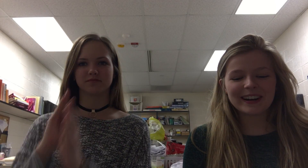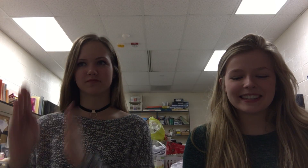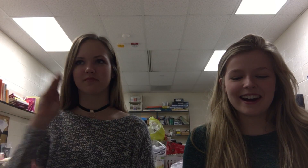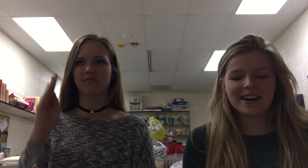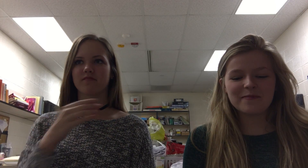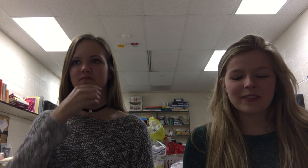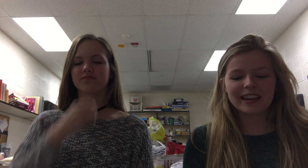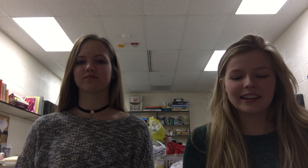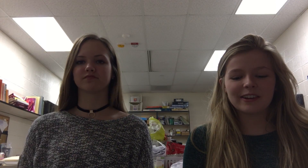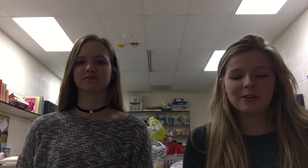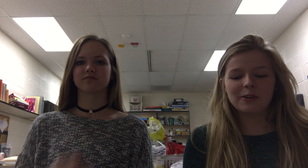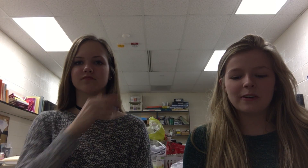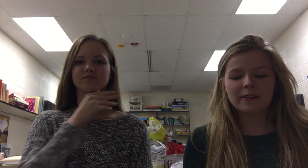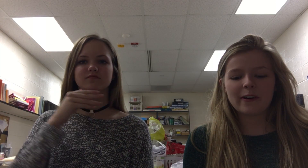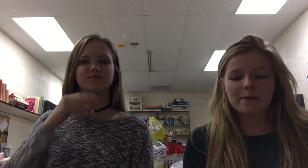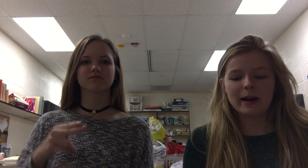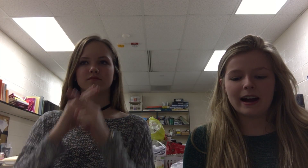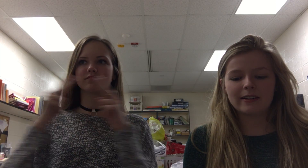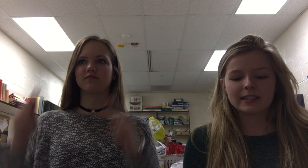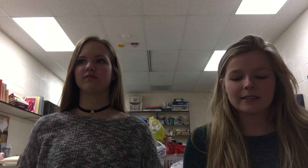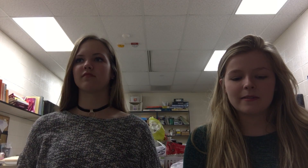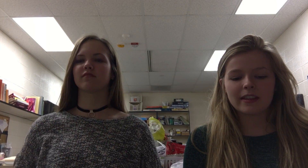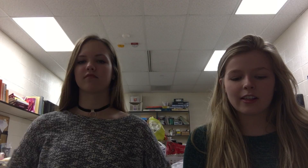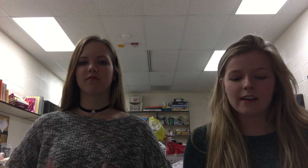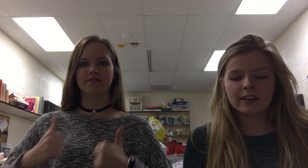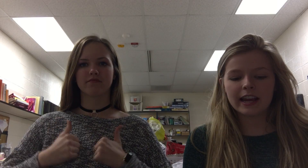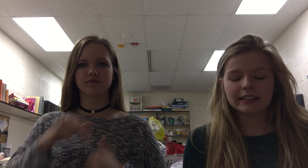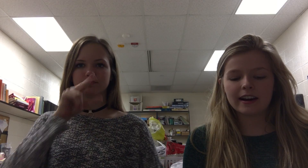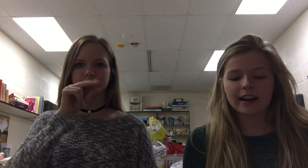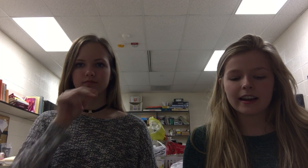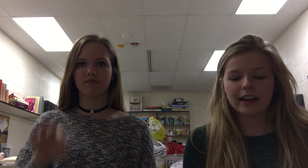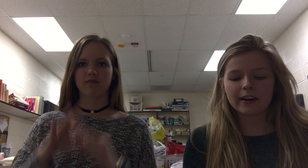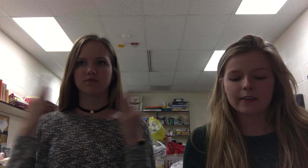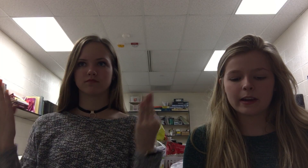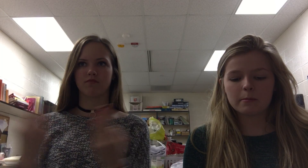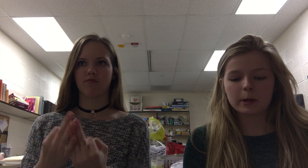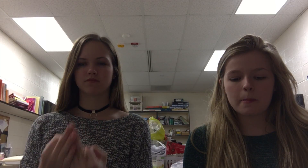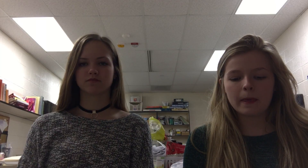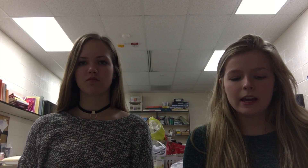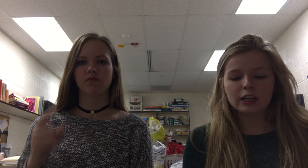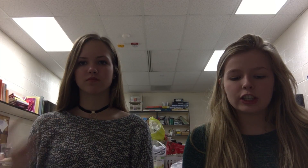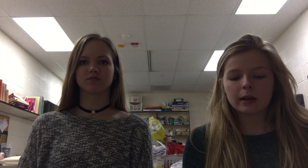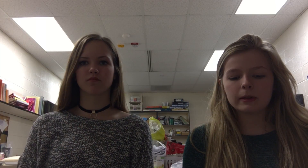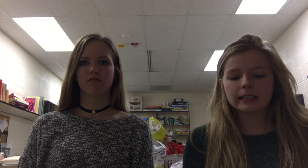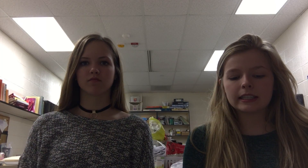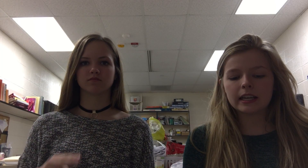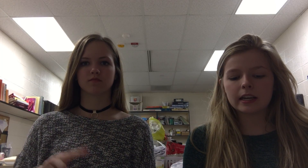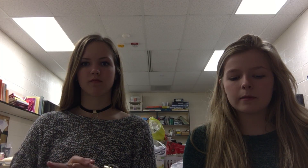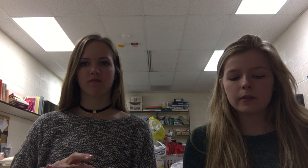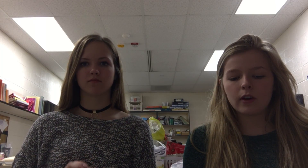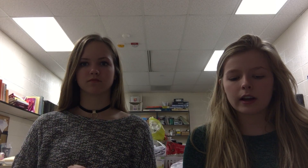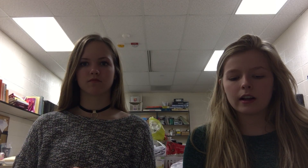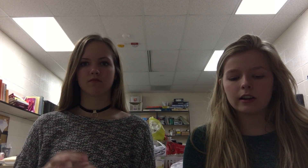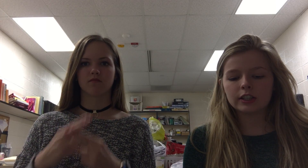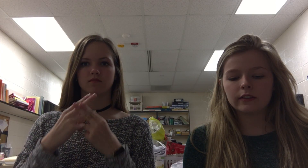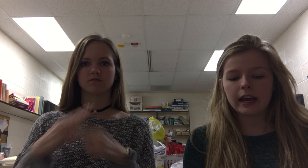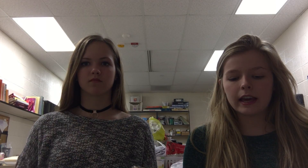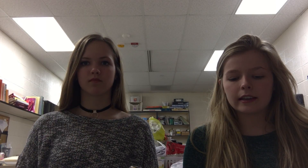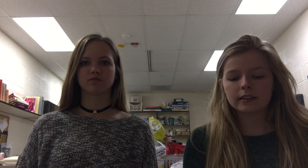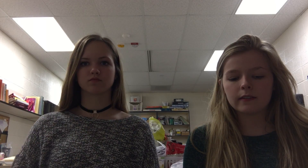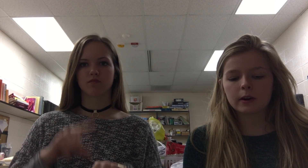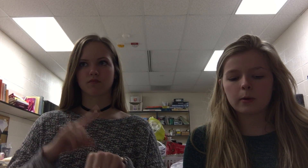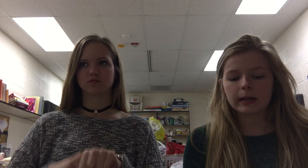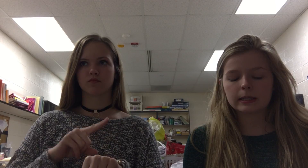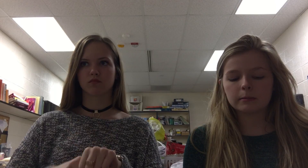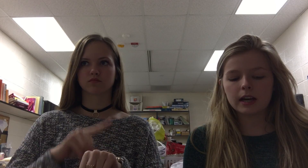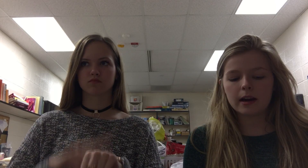Once upon a time, in an old farmhouse, there lived a duck and her family. She had been sitting on a clutch of